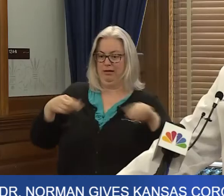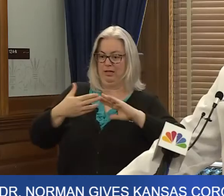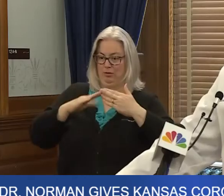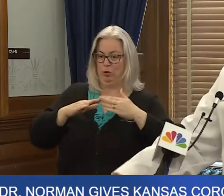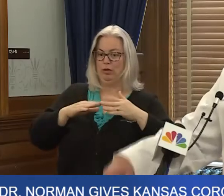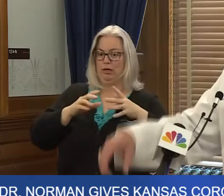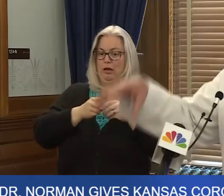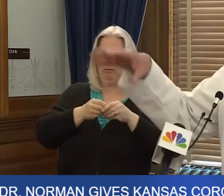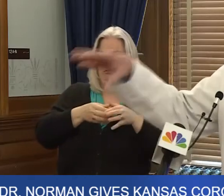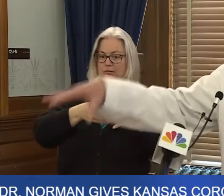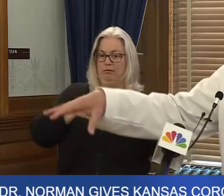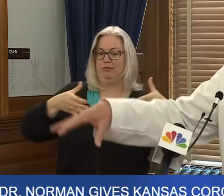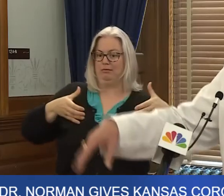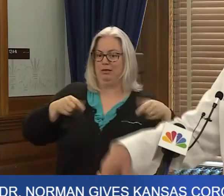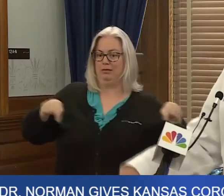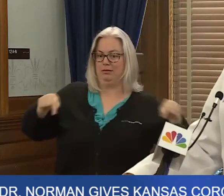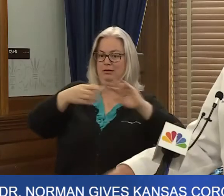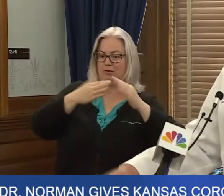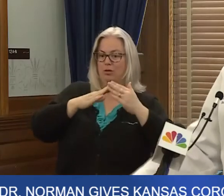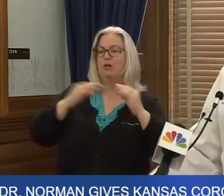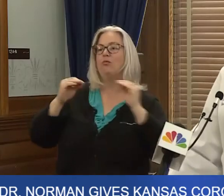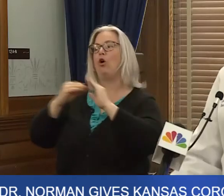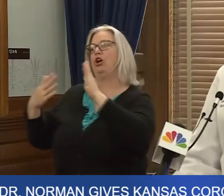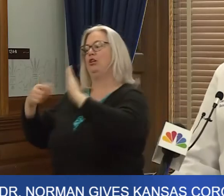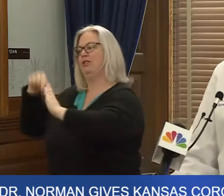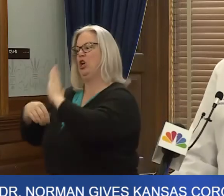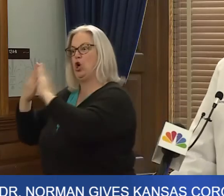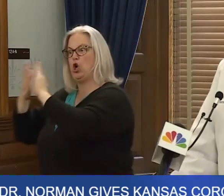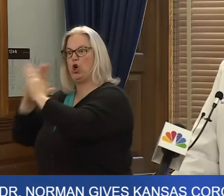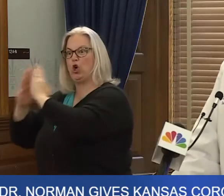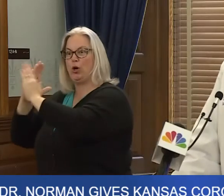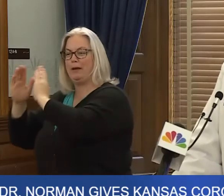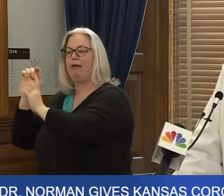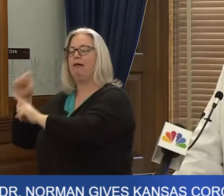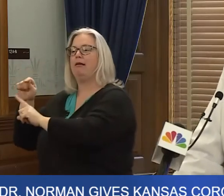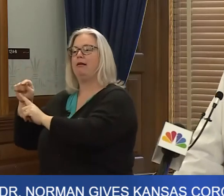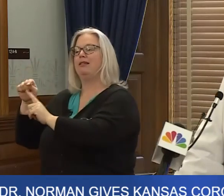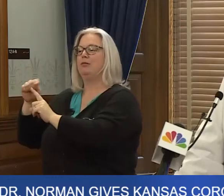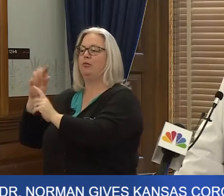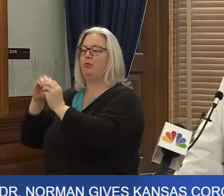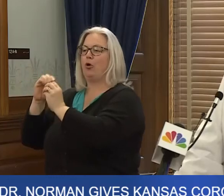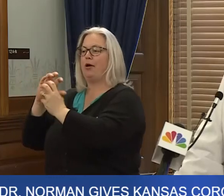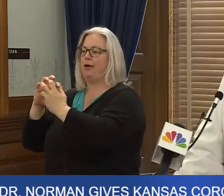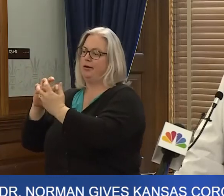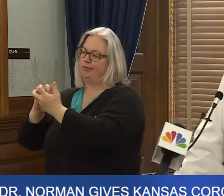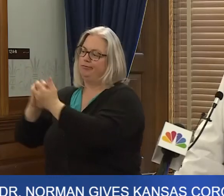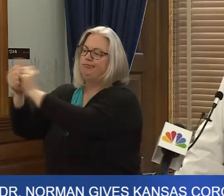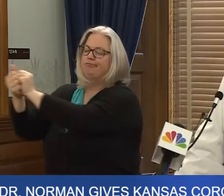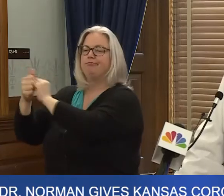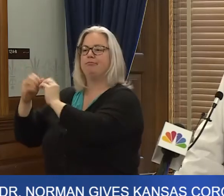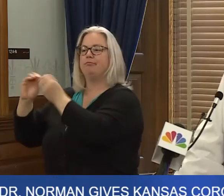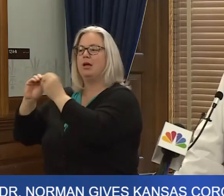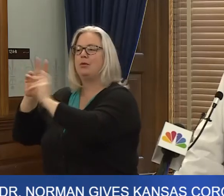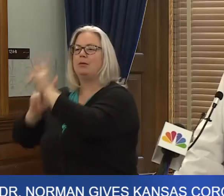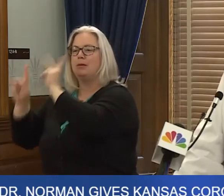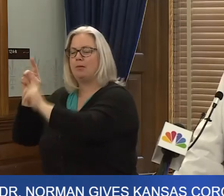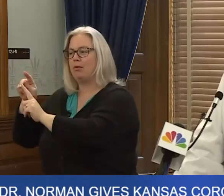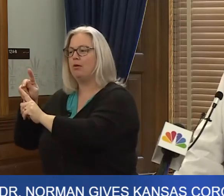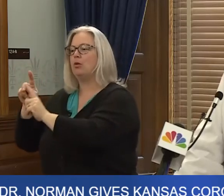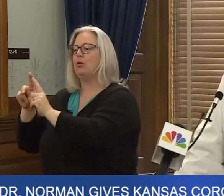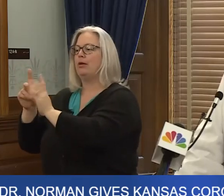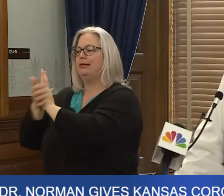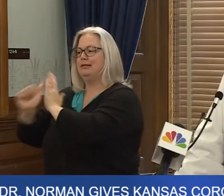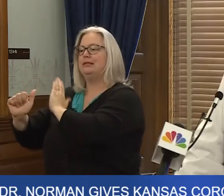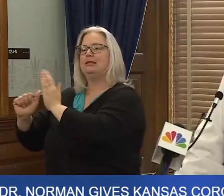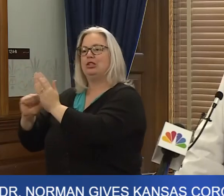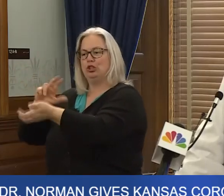it's a community issue. And then in the more urban, more dense populated areas with skilled